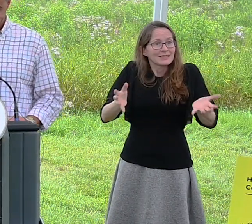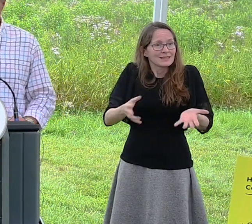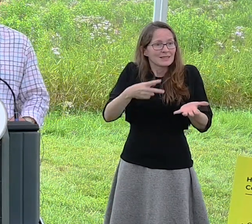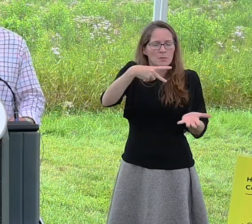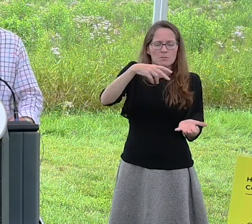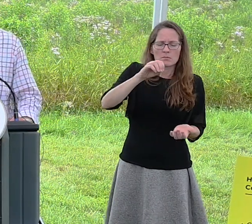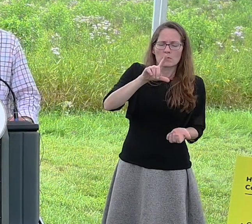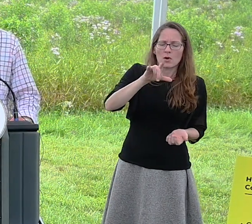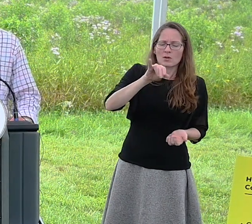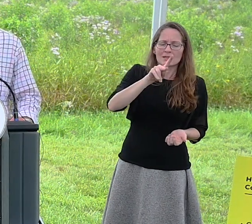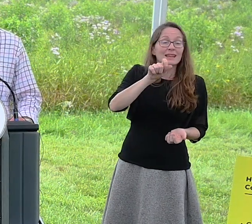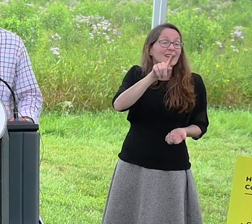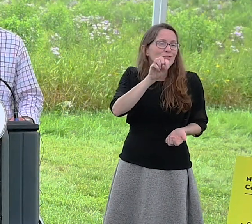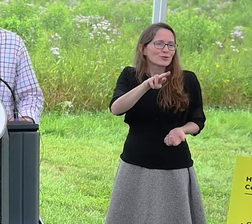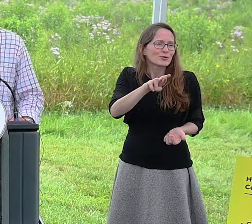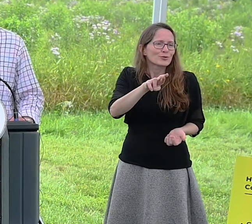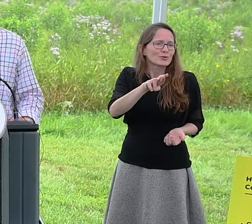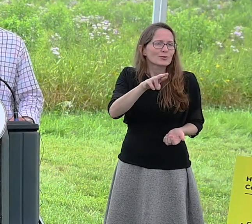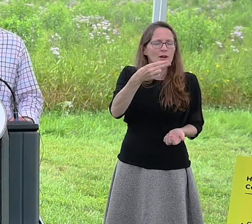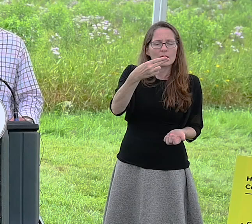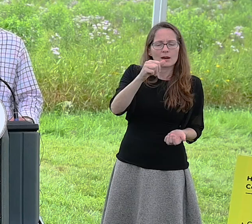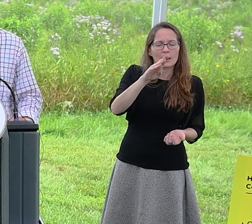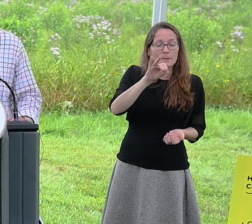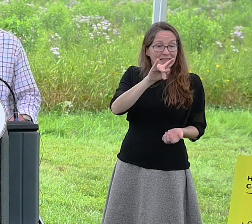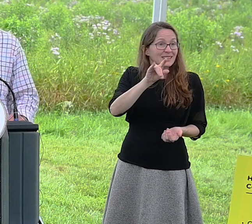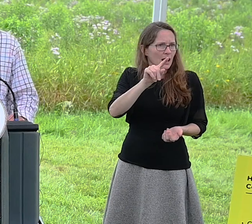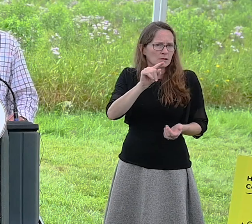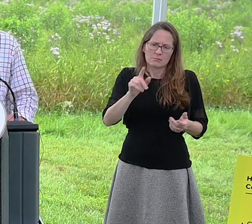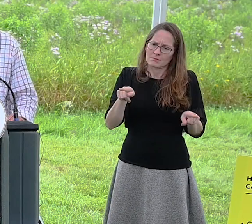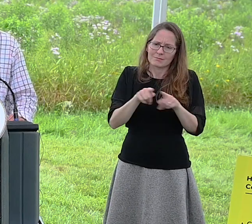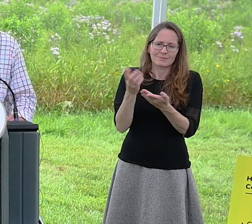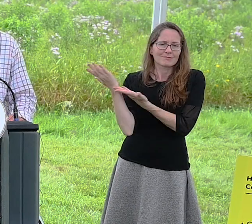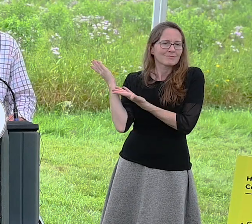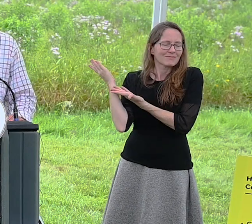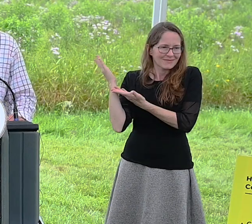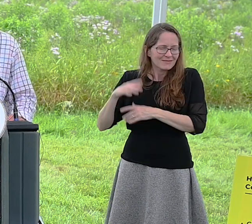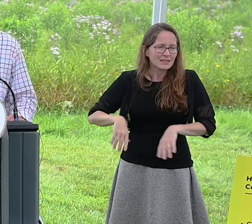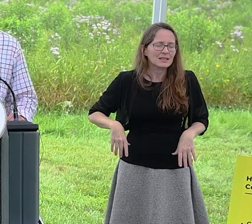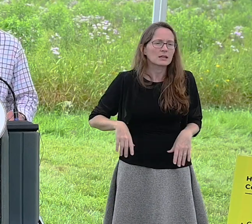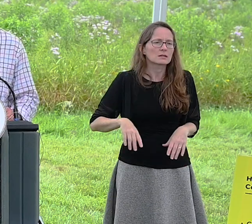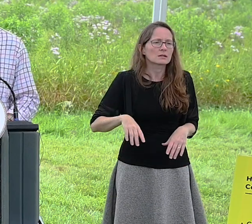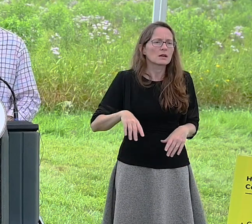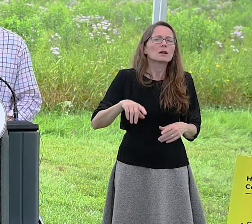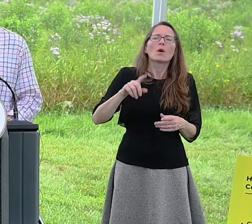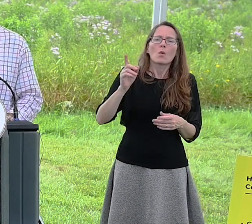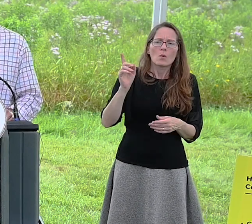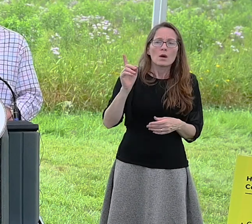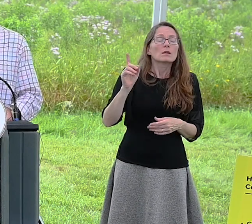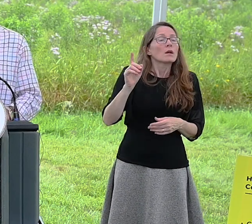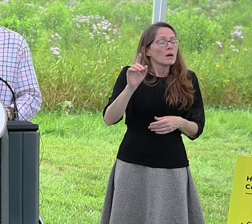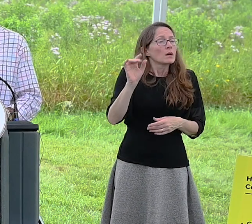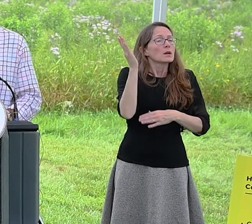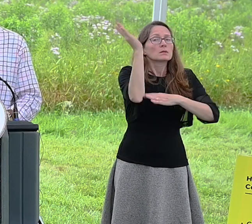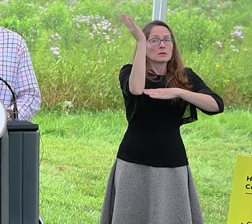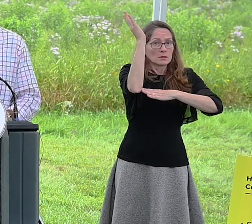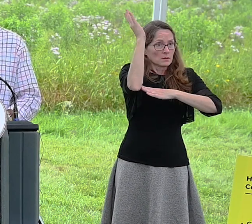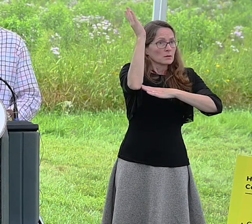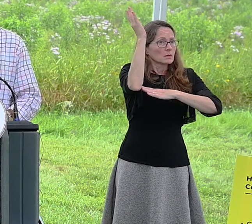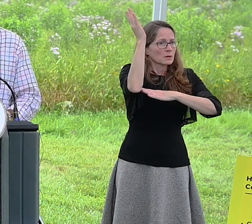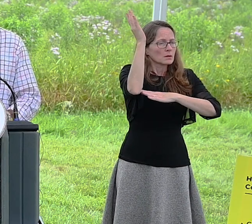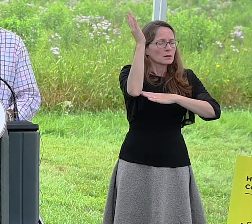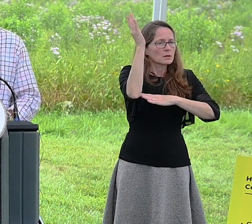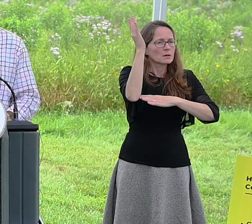one. And education around sustainability like Columbia's Change in Columbia speaker series, which is very well attended and